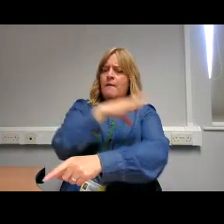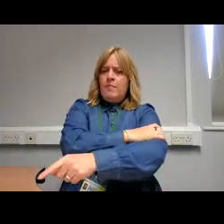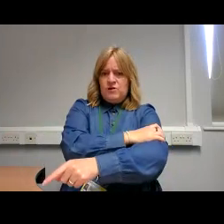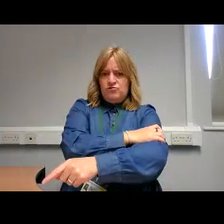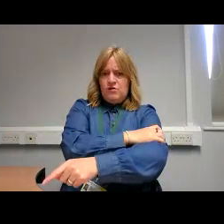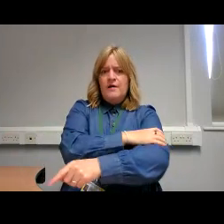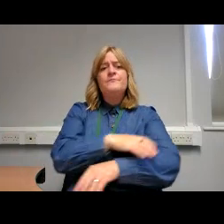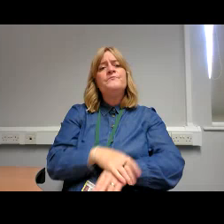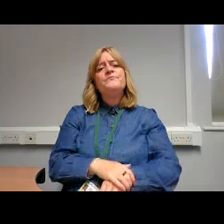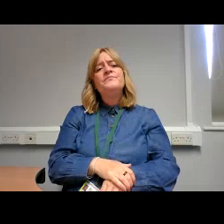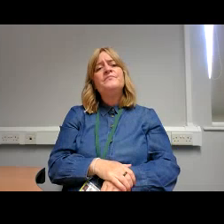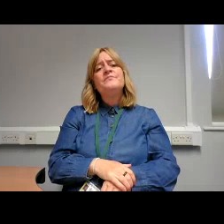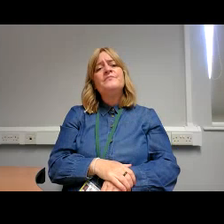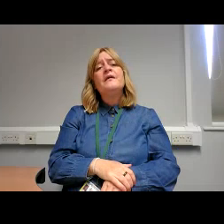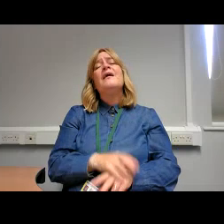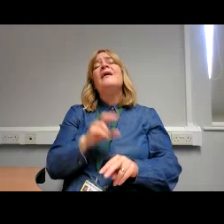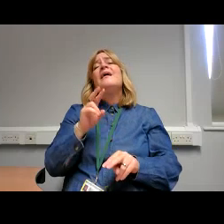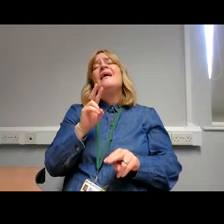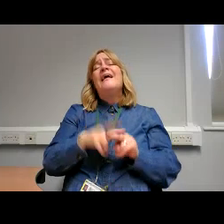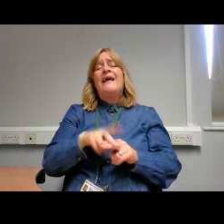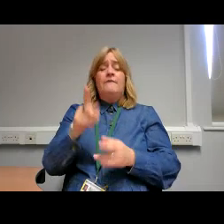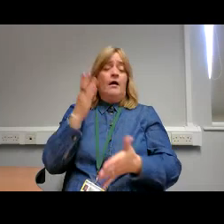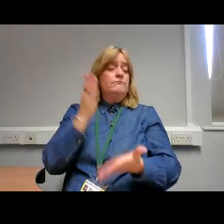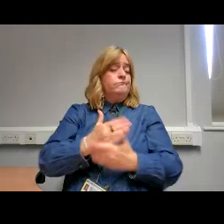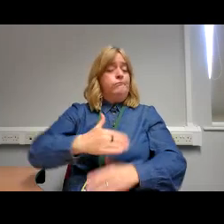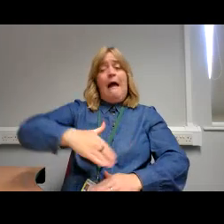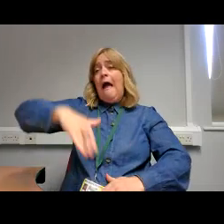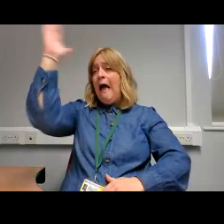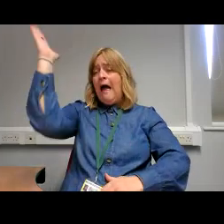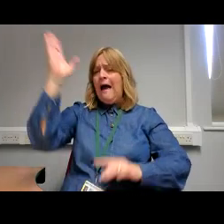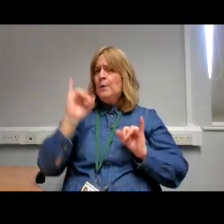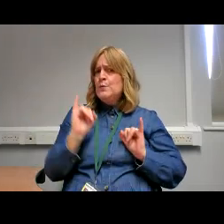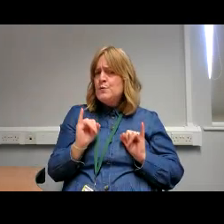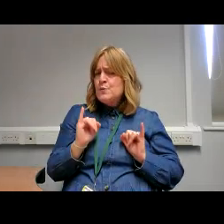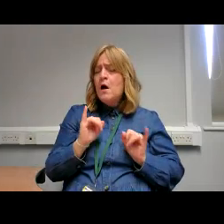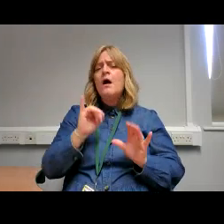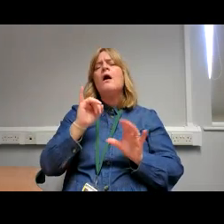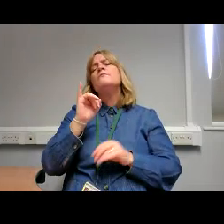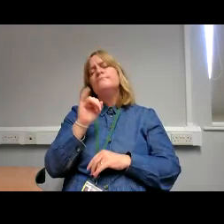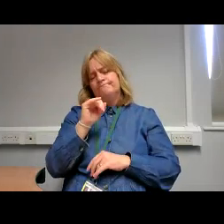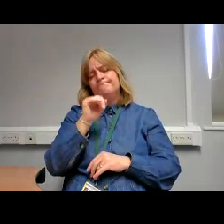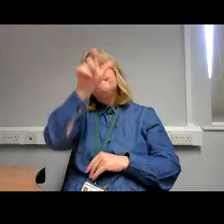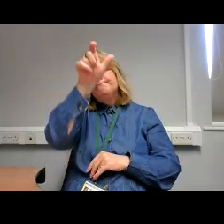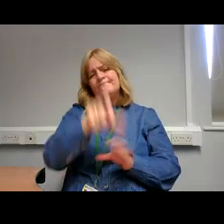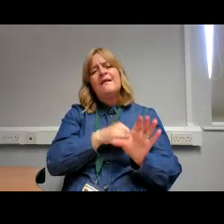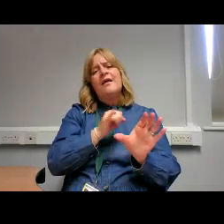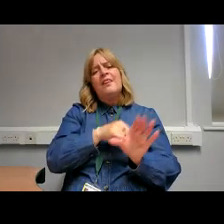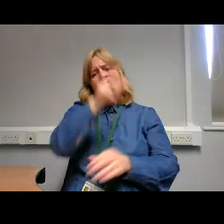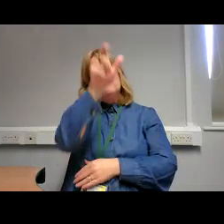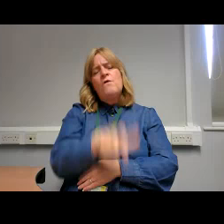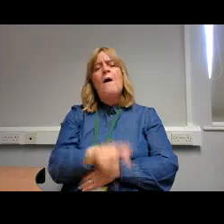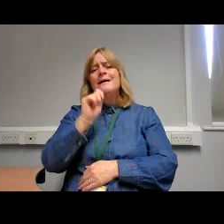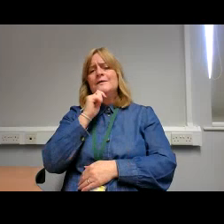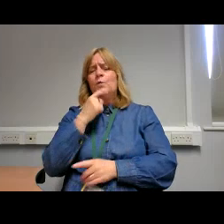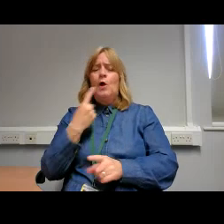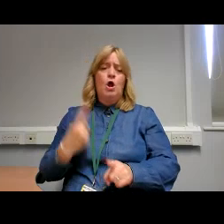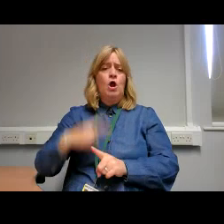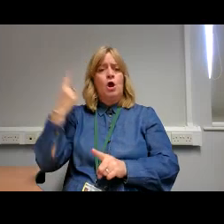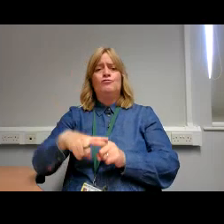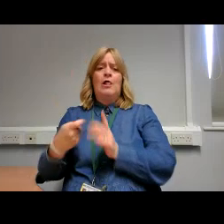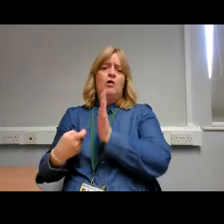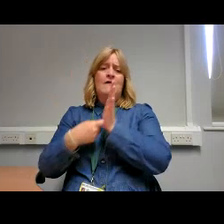your blood pressure was very high, the pharmacist would urgently refer you back to see your GP within 24